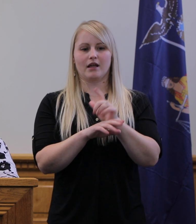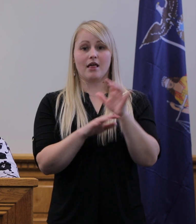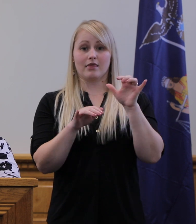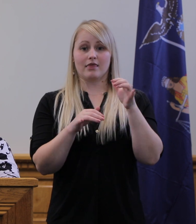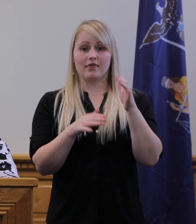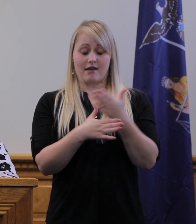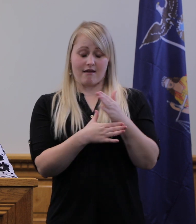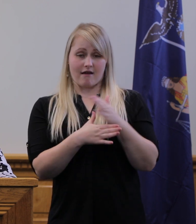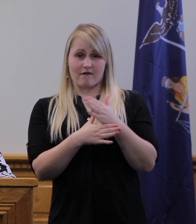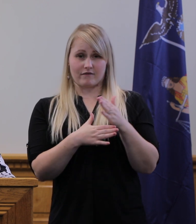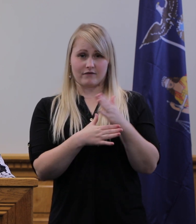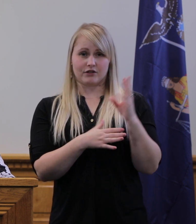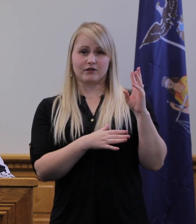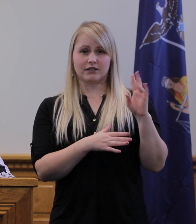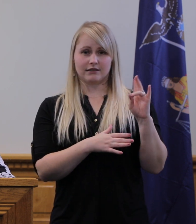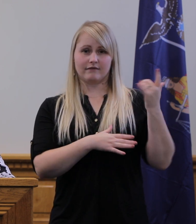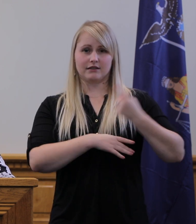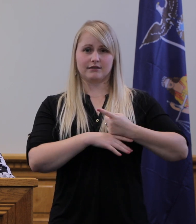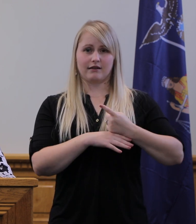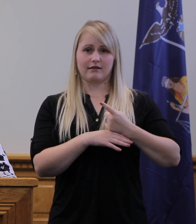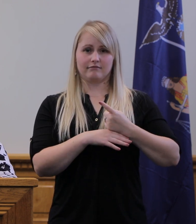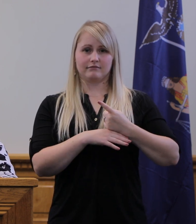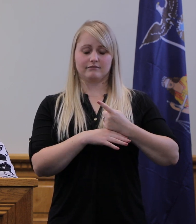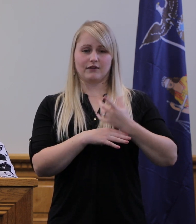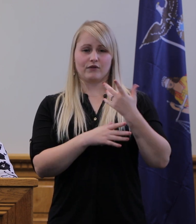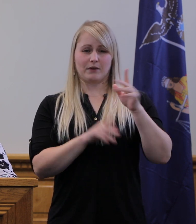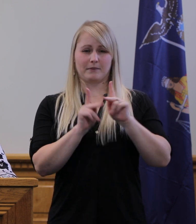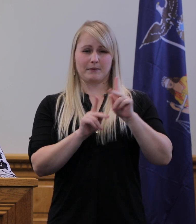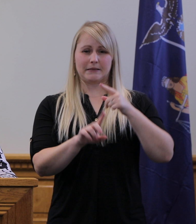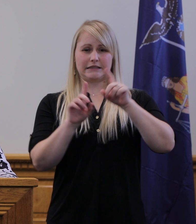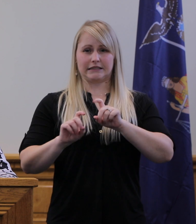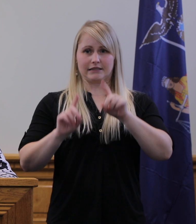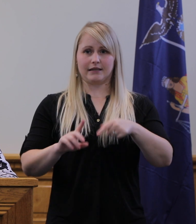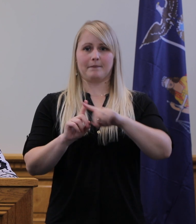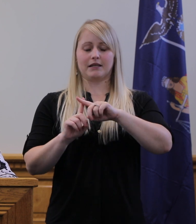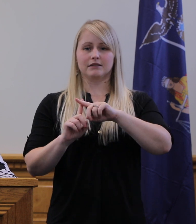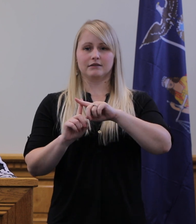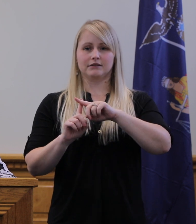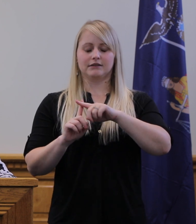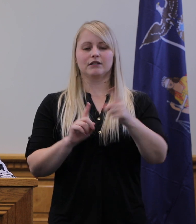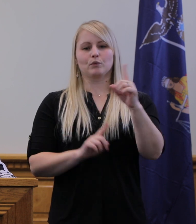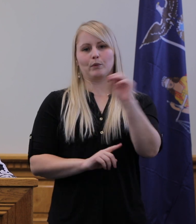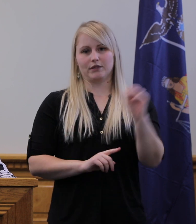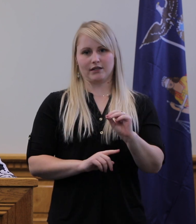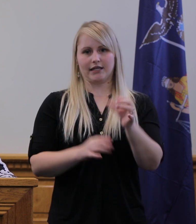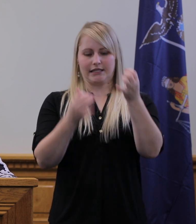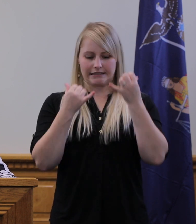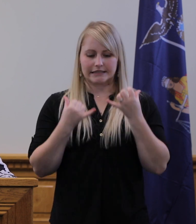is 1%. As of today, we've conducted